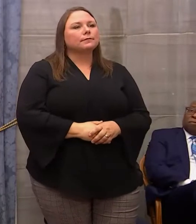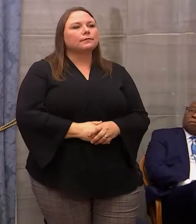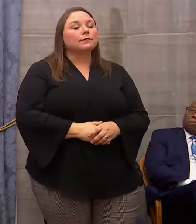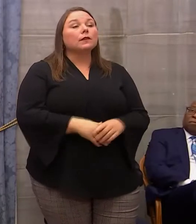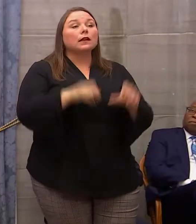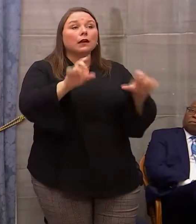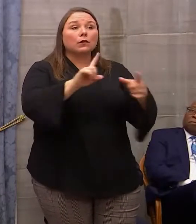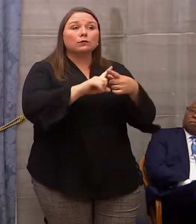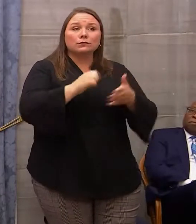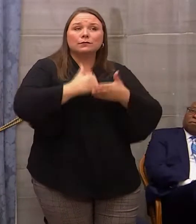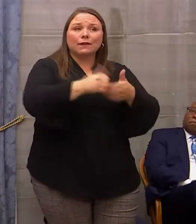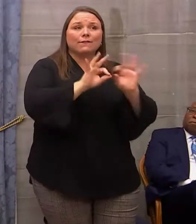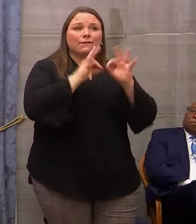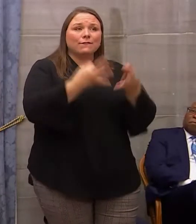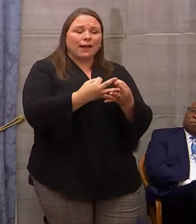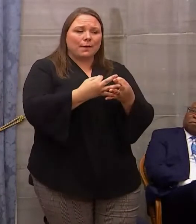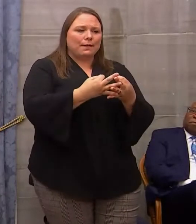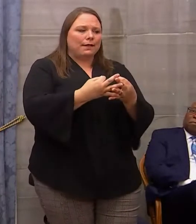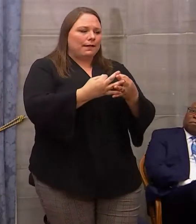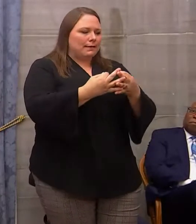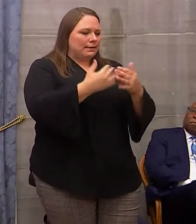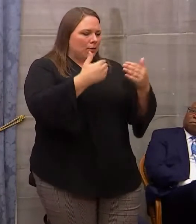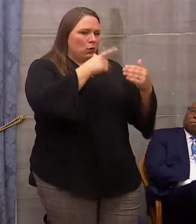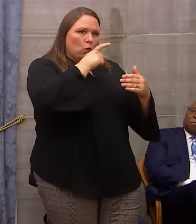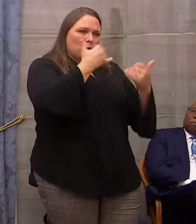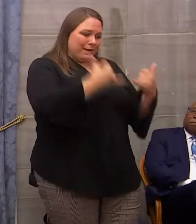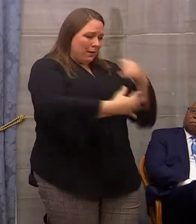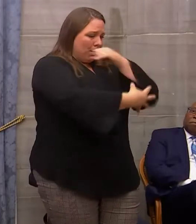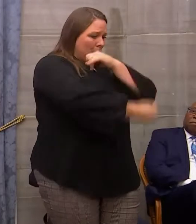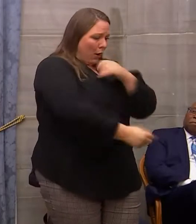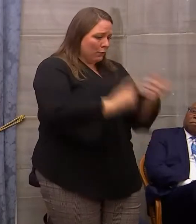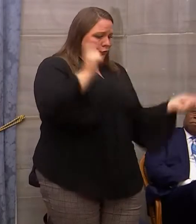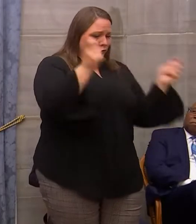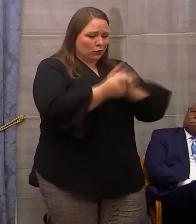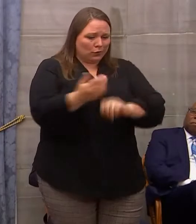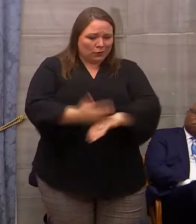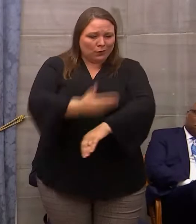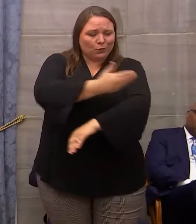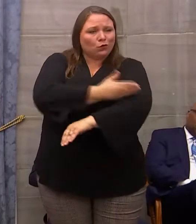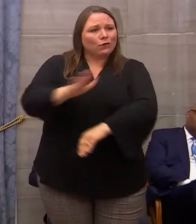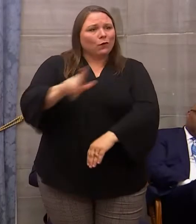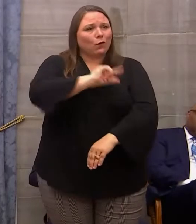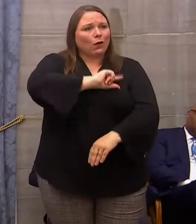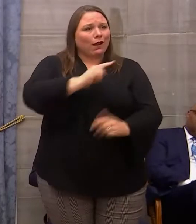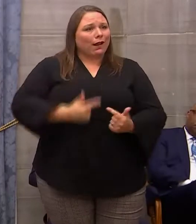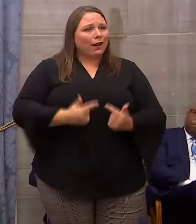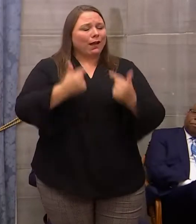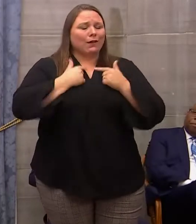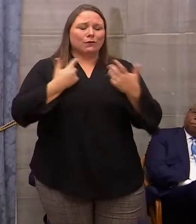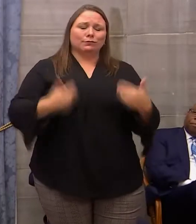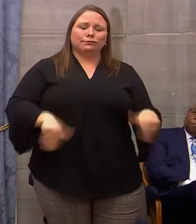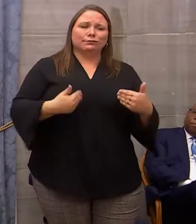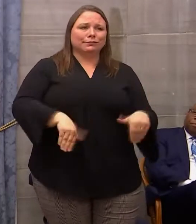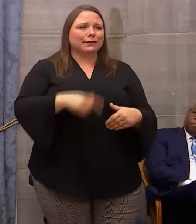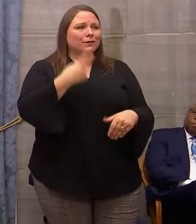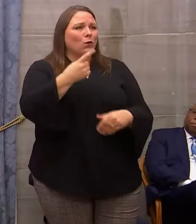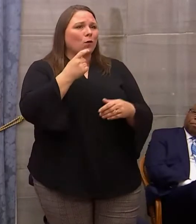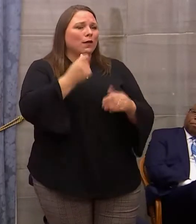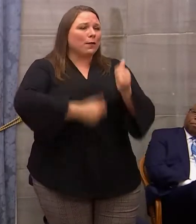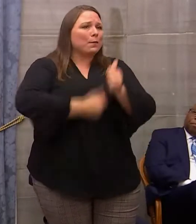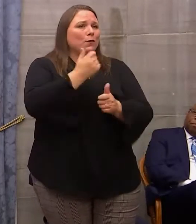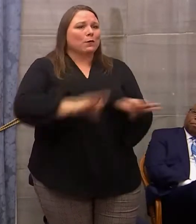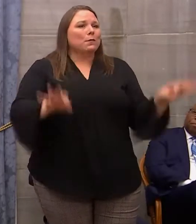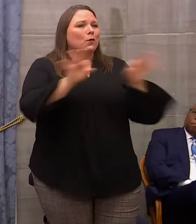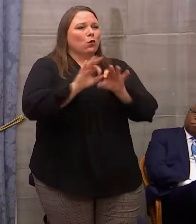Being able to help families move out of poverty and improve their overall quality of life is one of the most